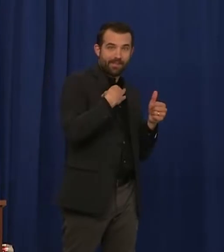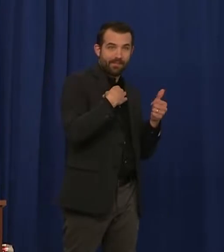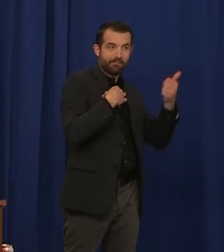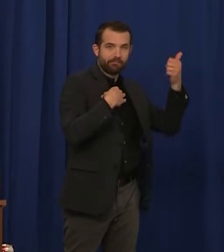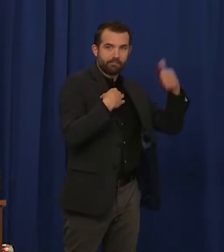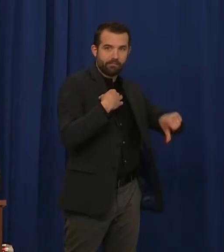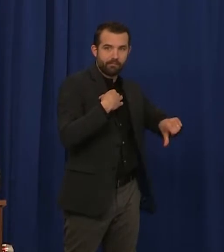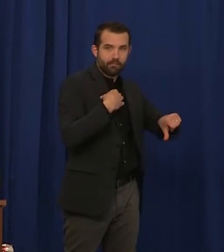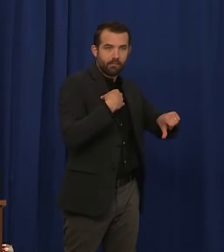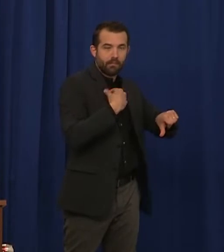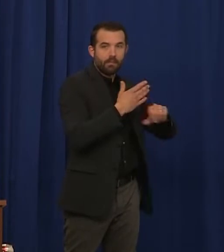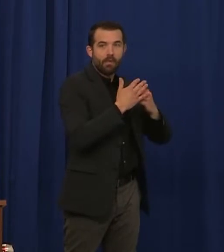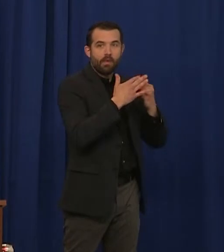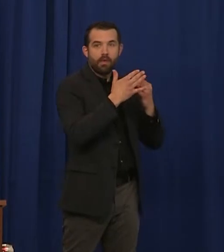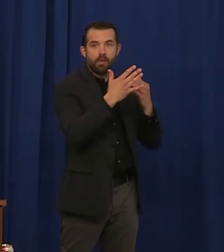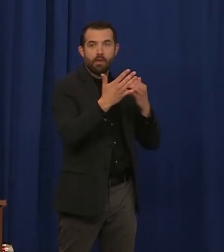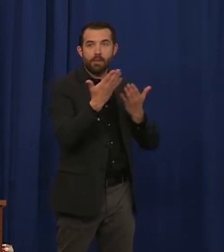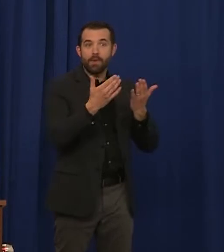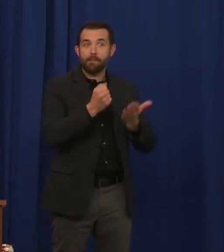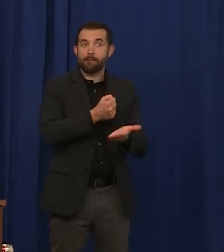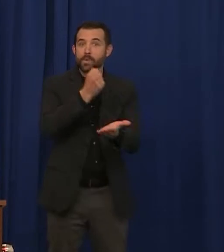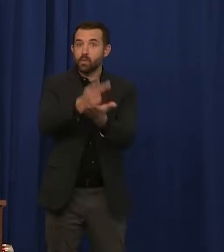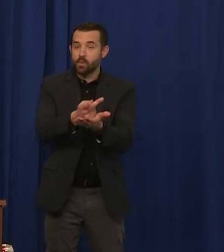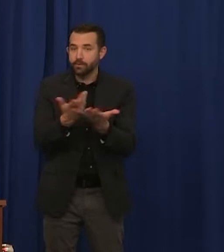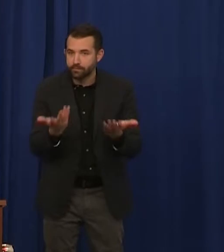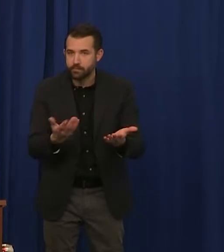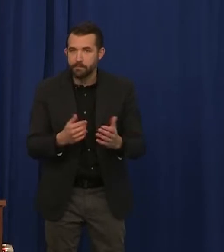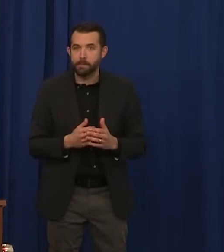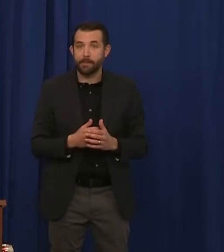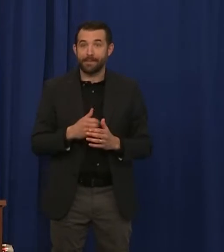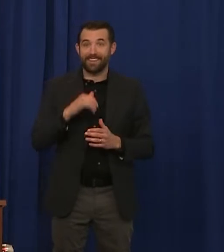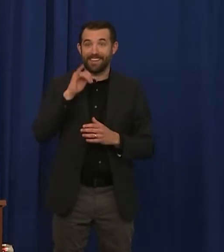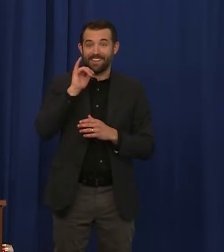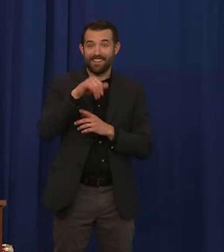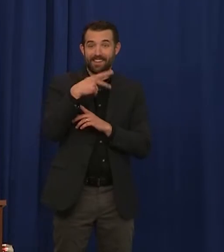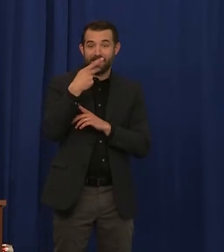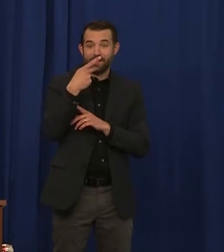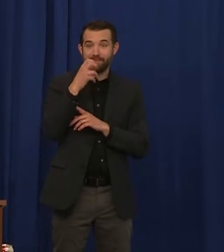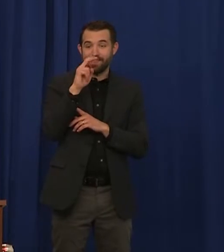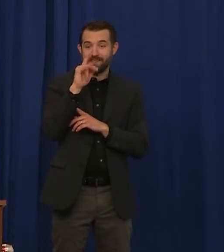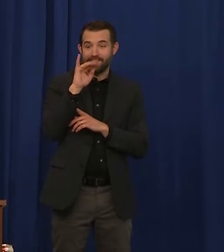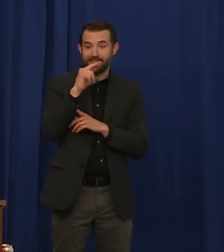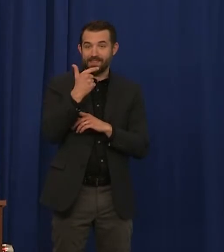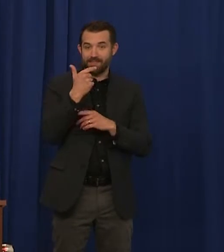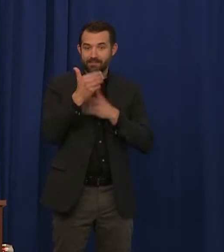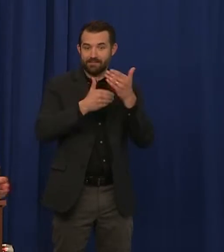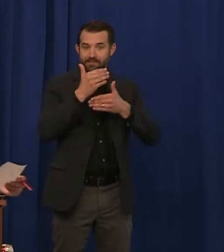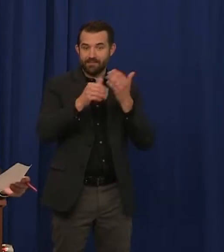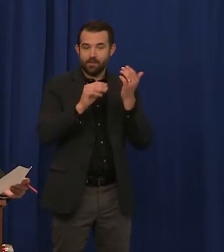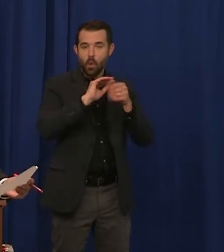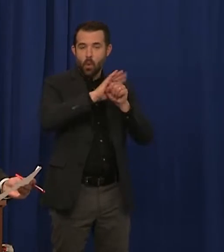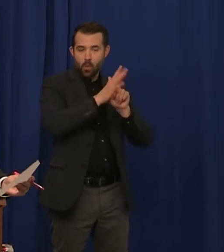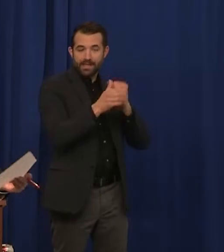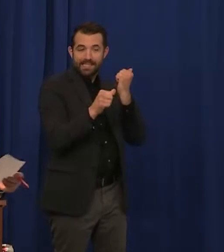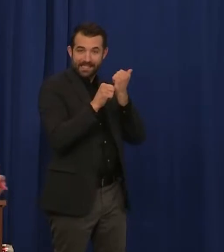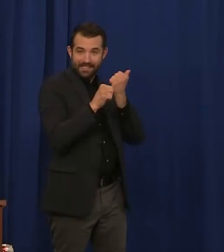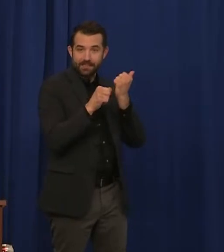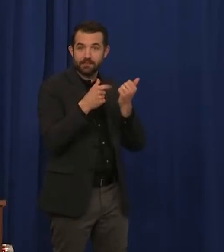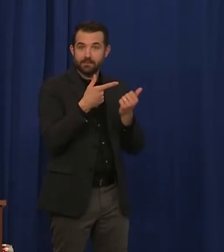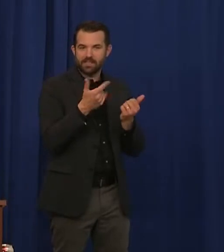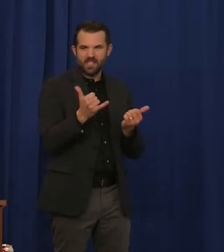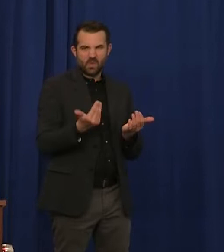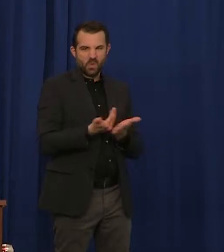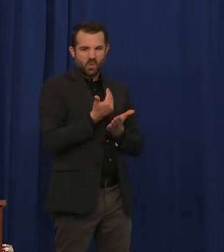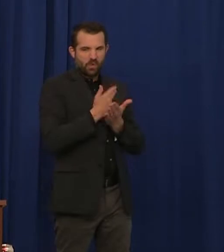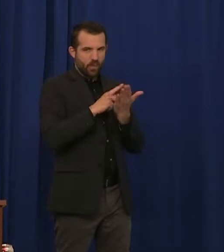Pandemic unemployment assistance is a new federal program. It is complex. Because it is intended for people